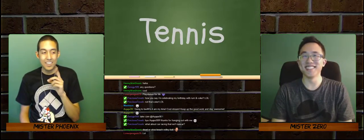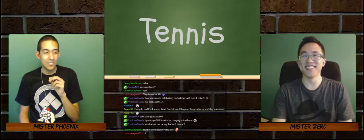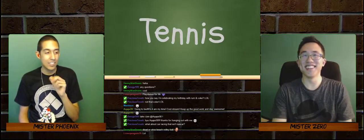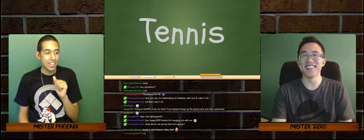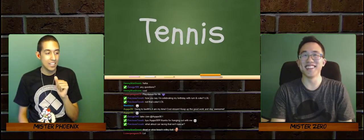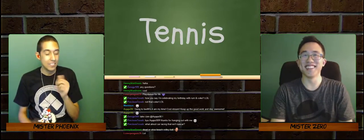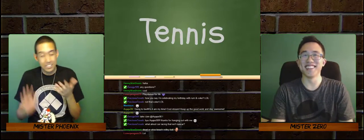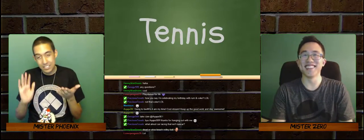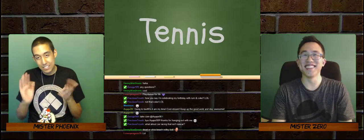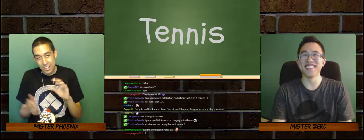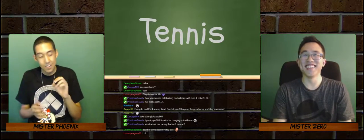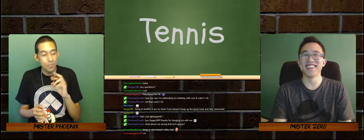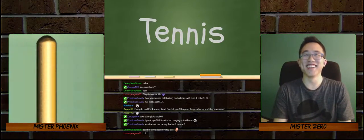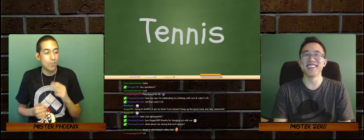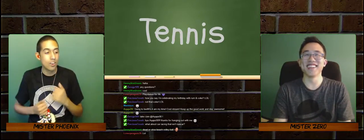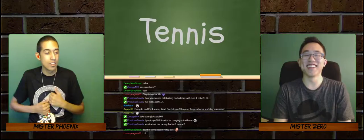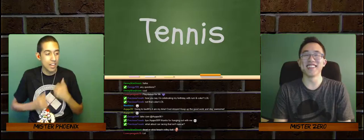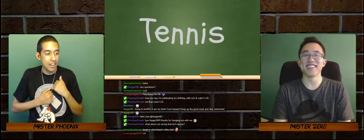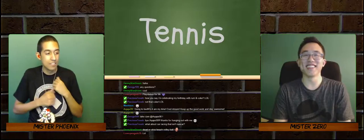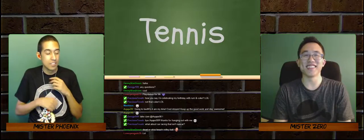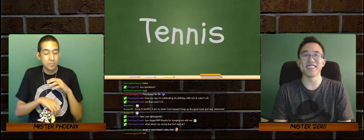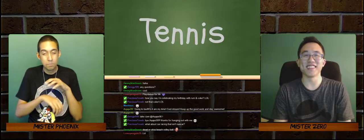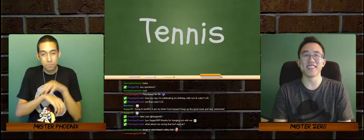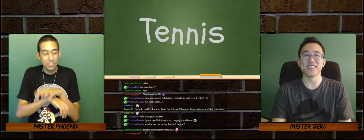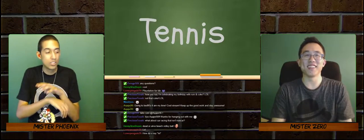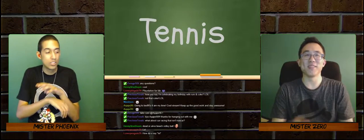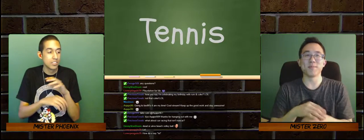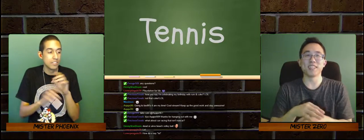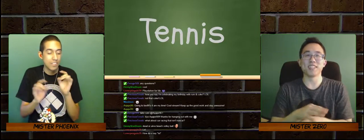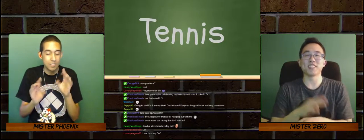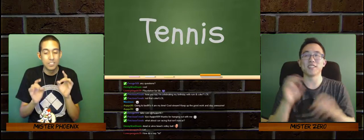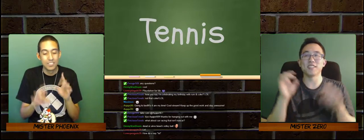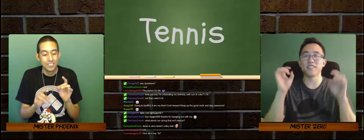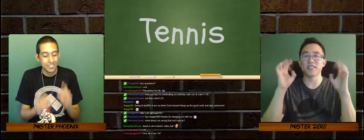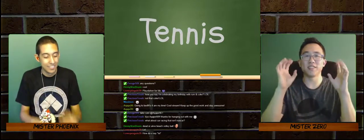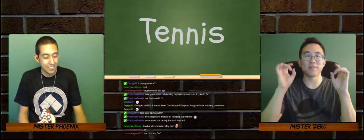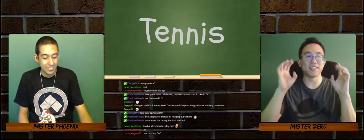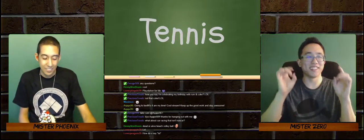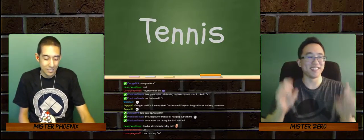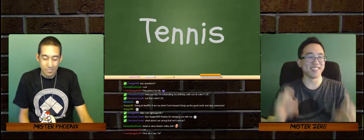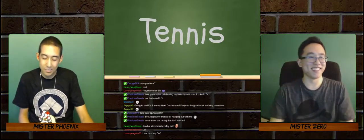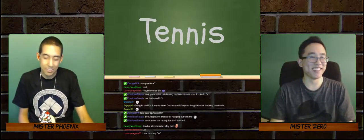Dead or alive. Dead or alive. Beach. My mom.